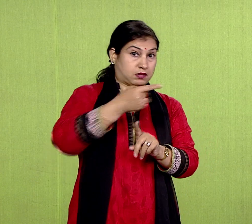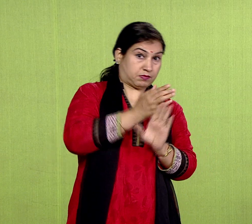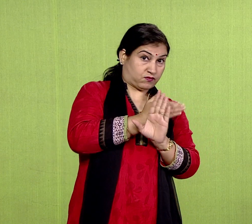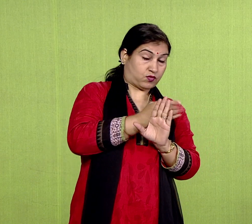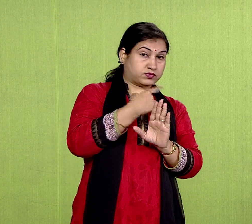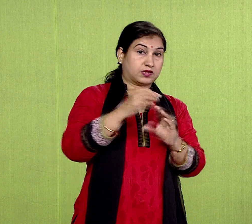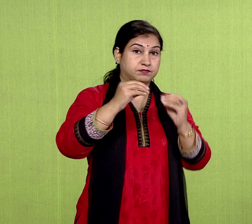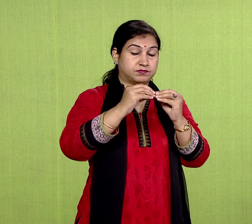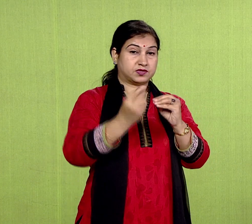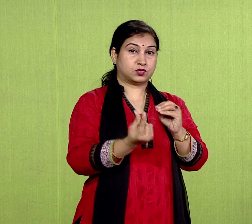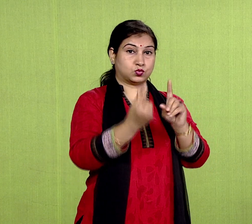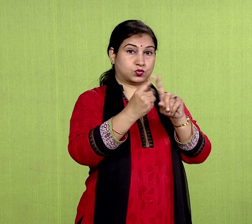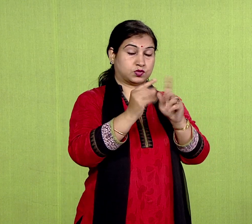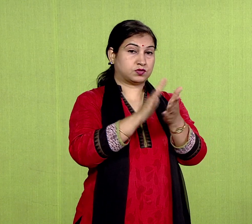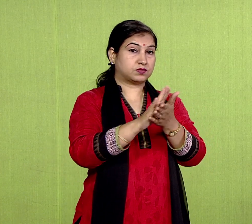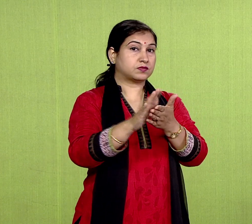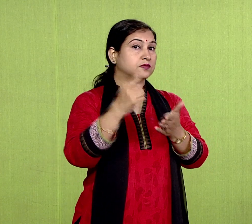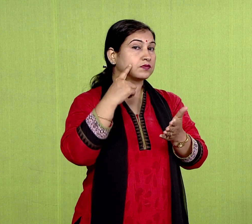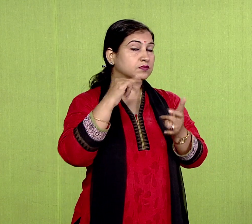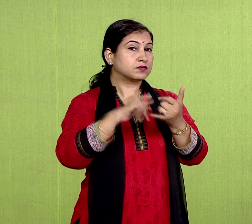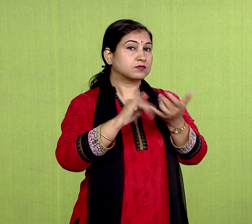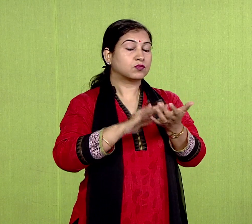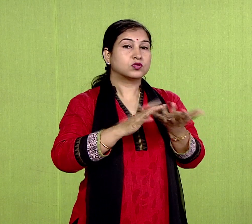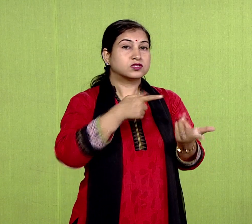Jainism also opposed the evil practices of